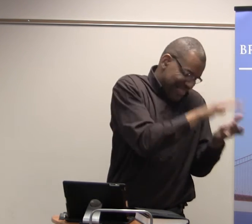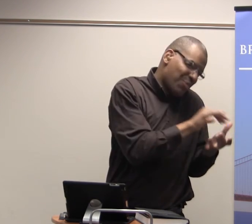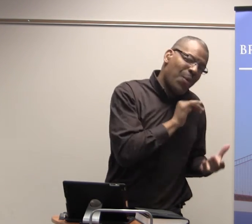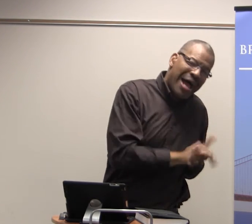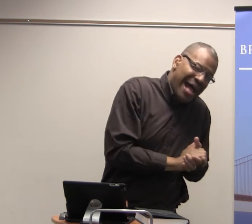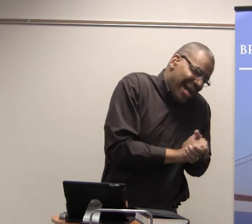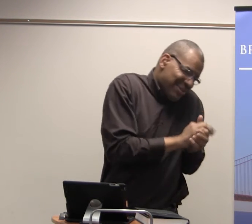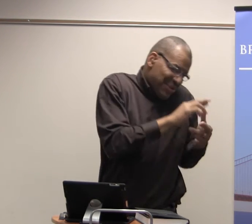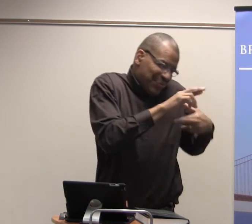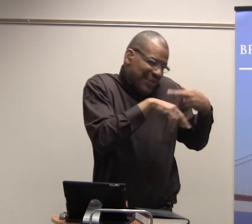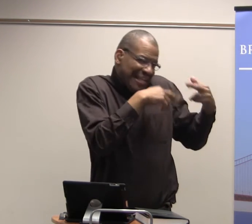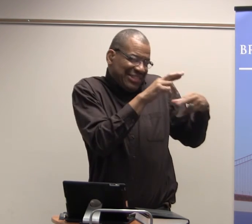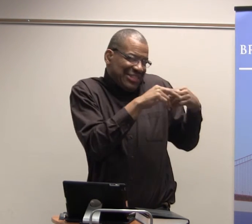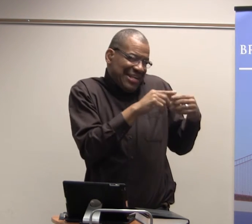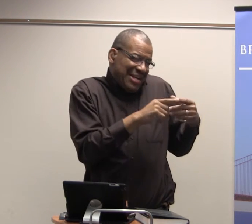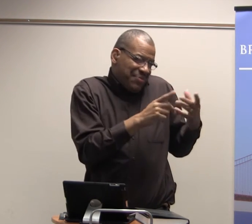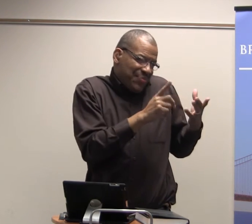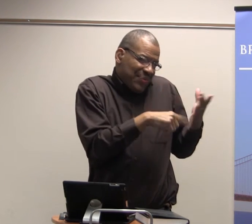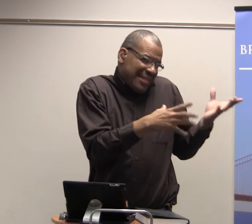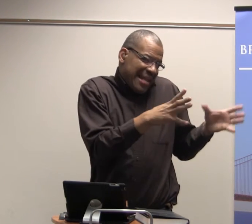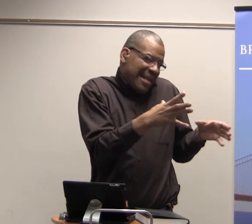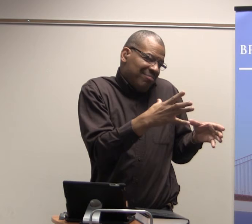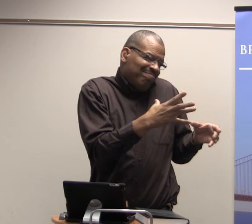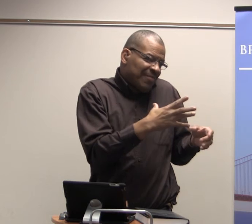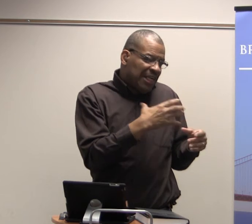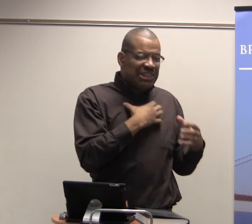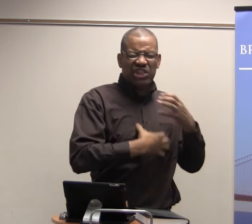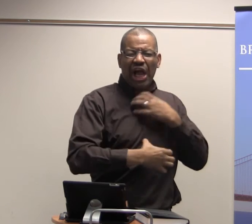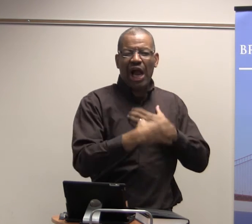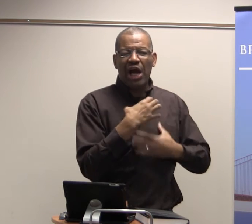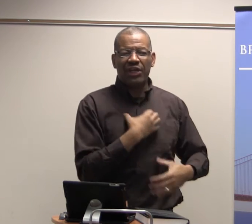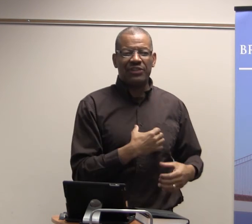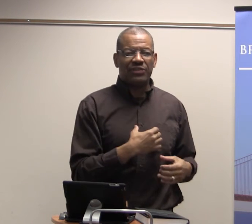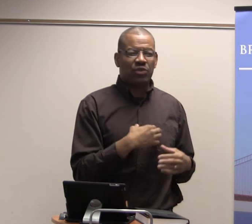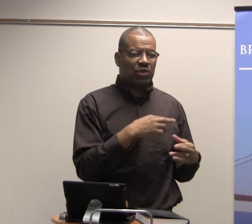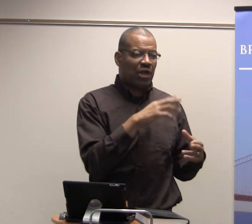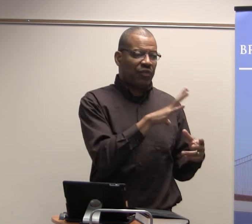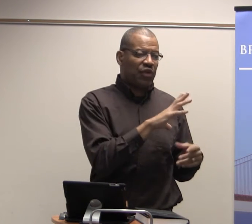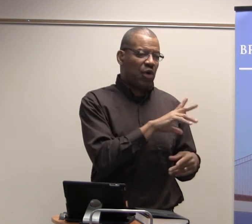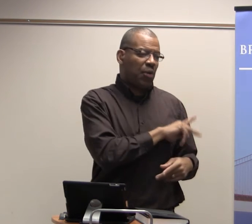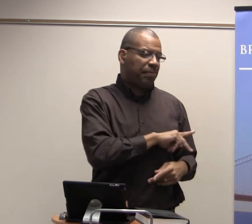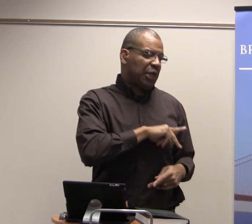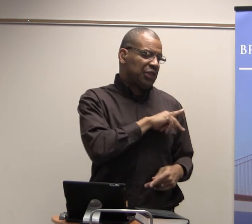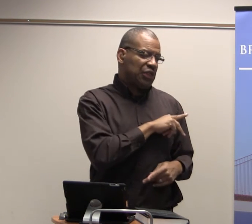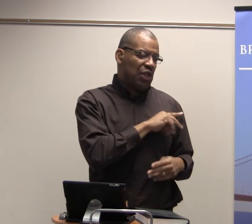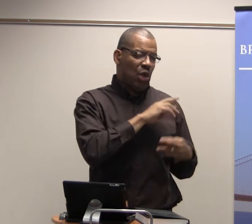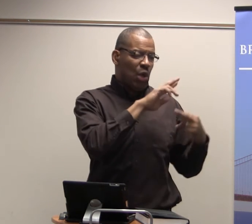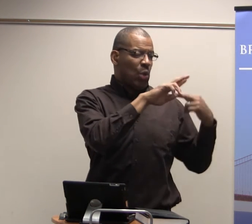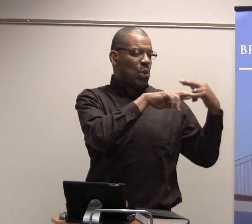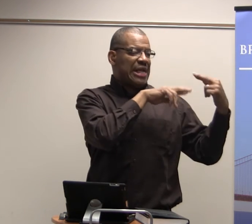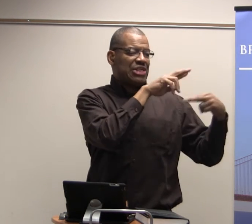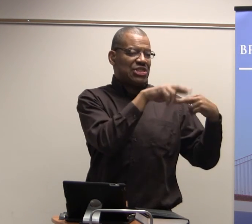whole life. Let's hear within desire of their own personal